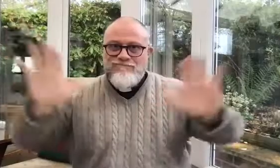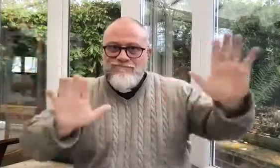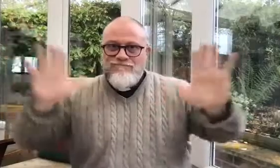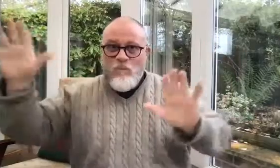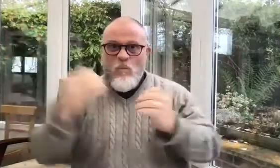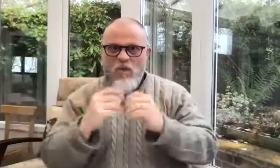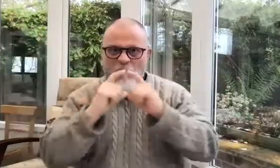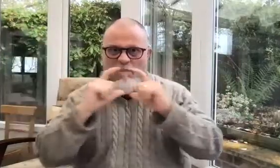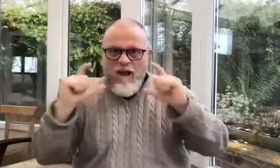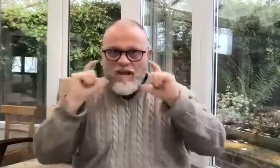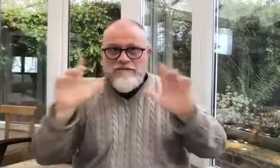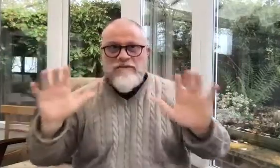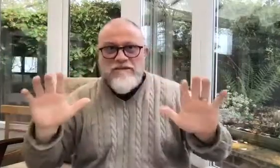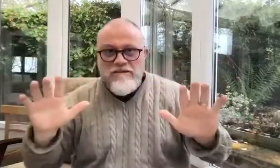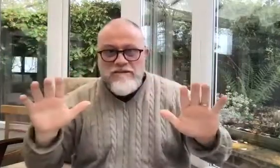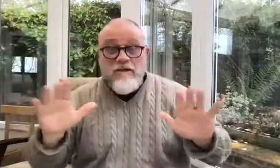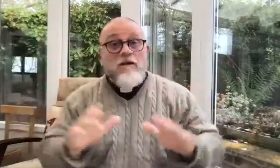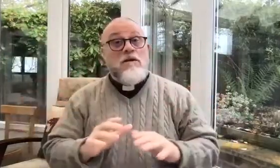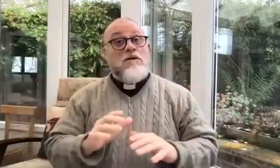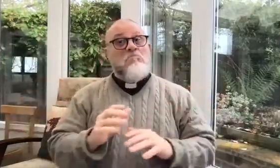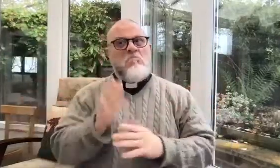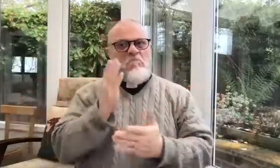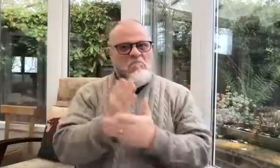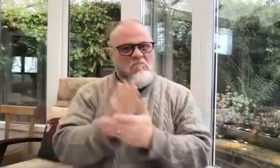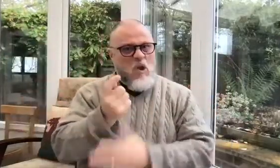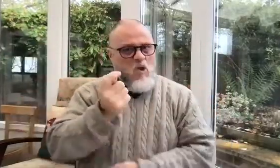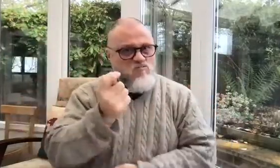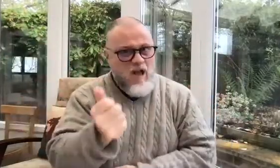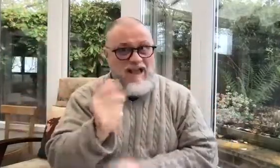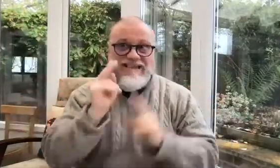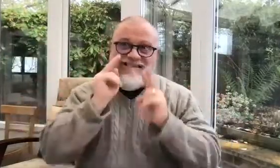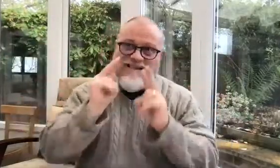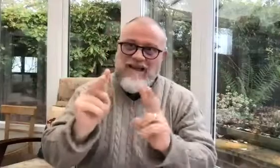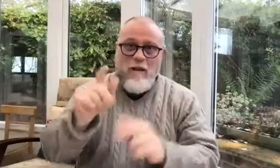You know, people have tried their best with the mask to actually gesture to me.